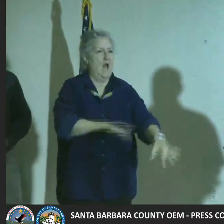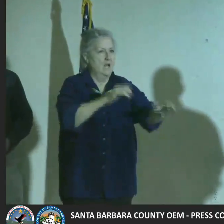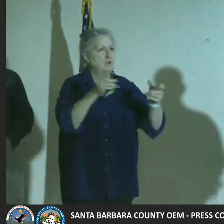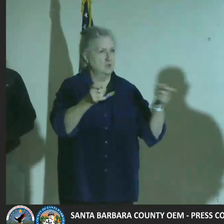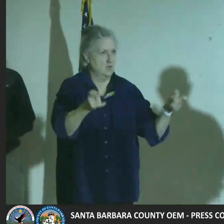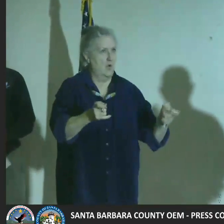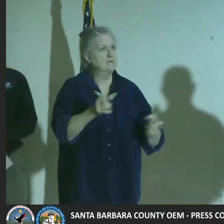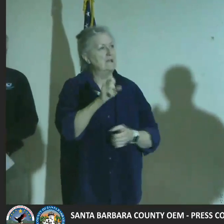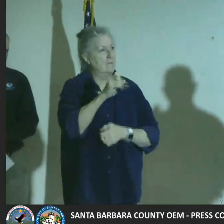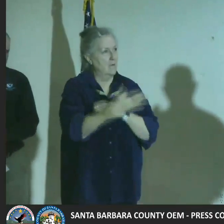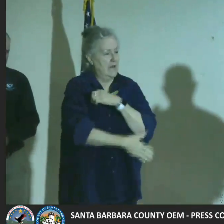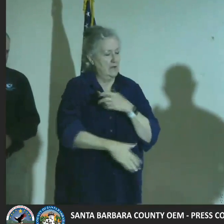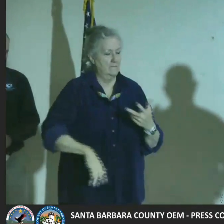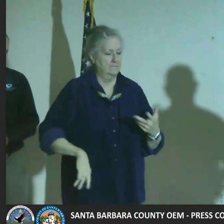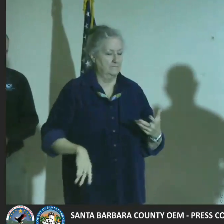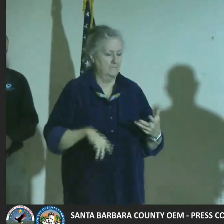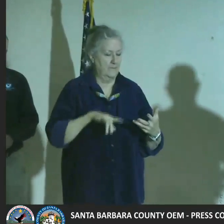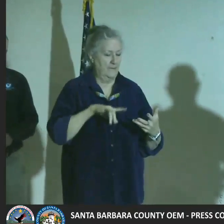Santa Barbara County.